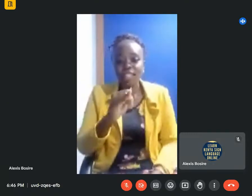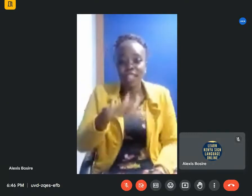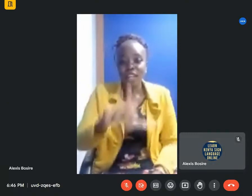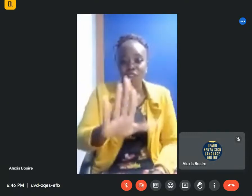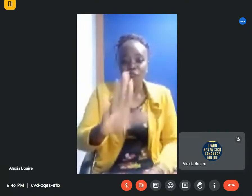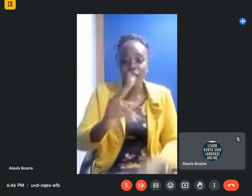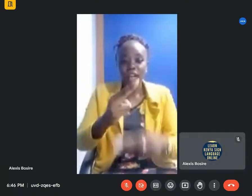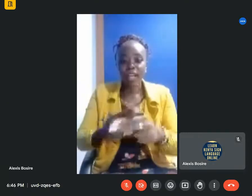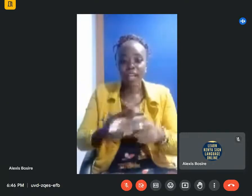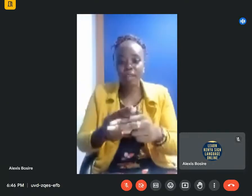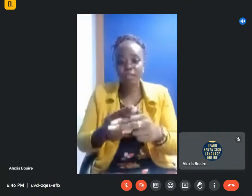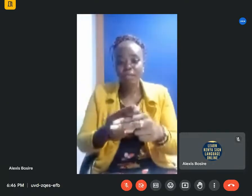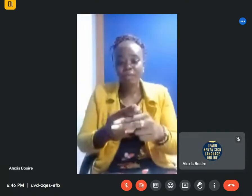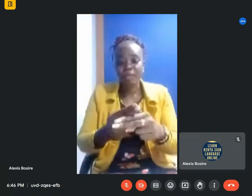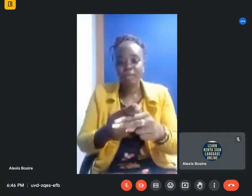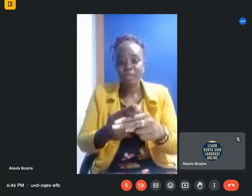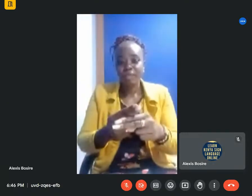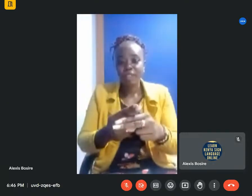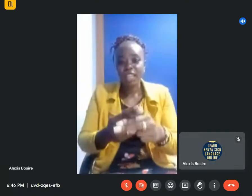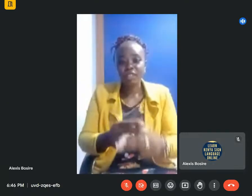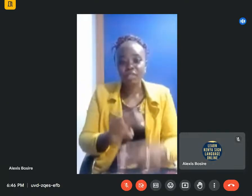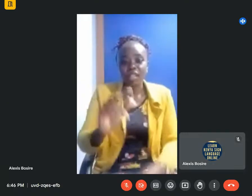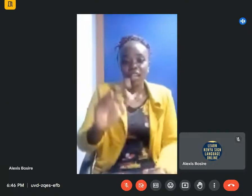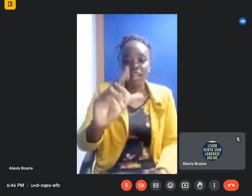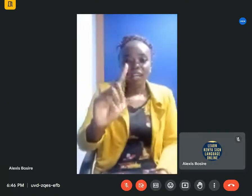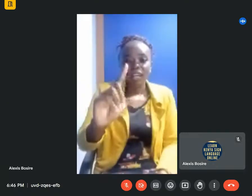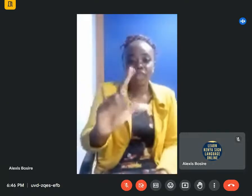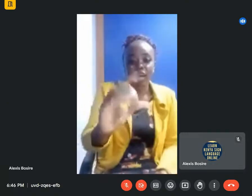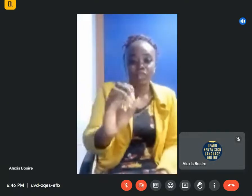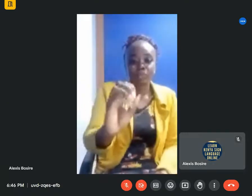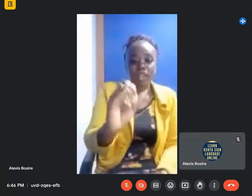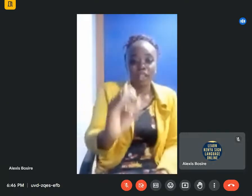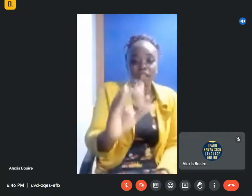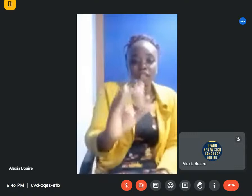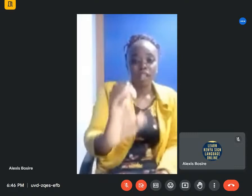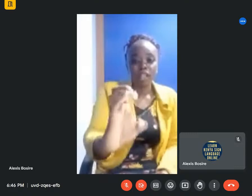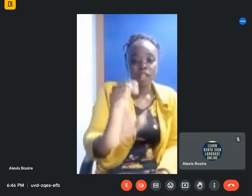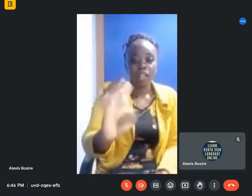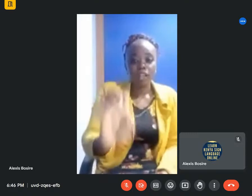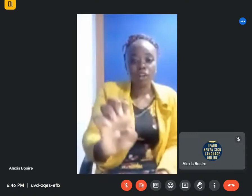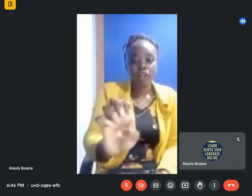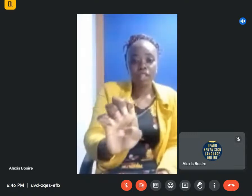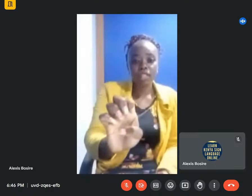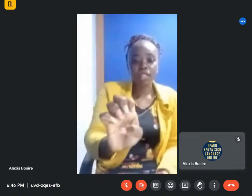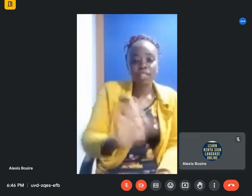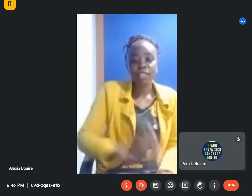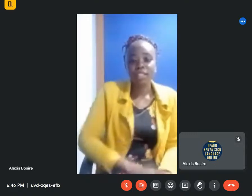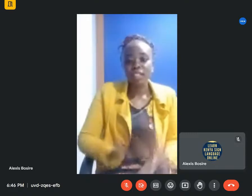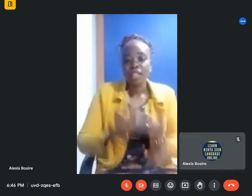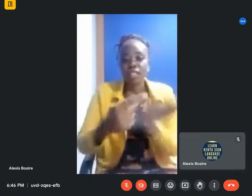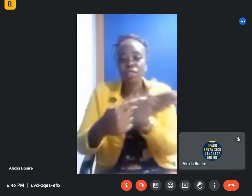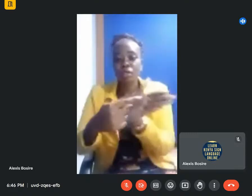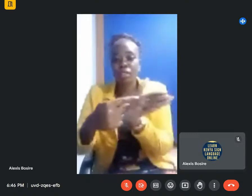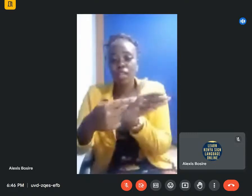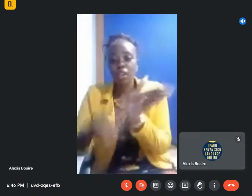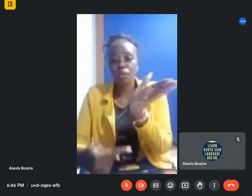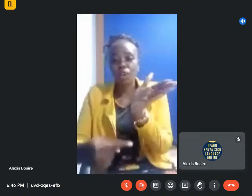is your name? And then you say, you finger spell Lois. So you say,